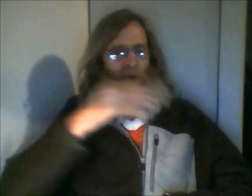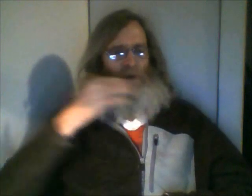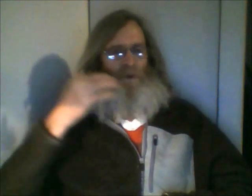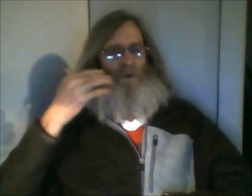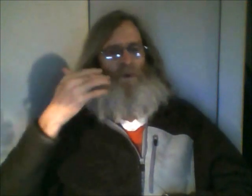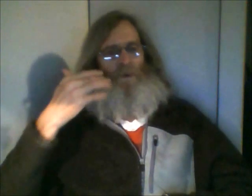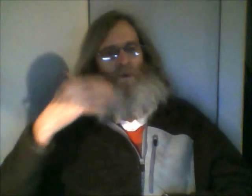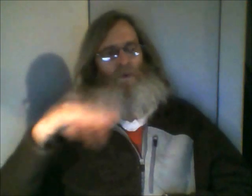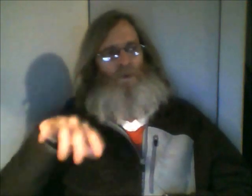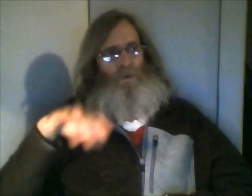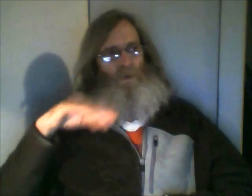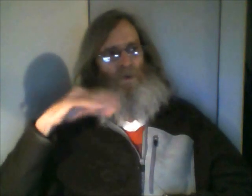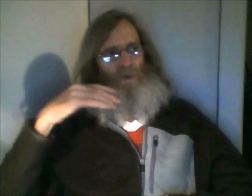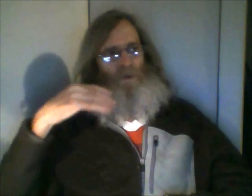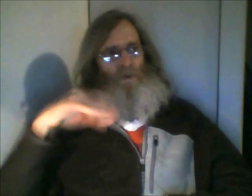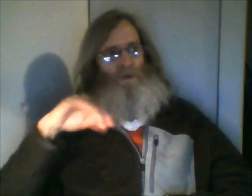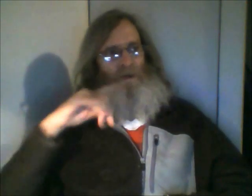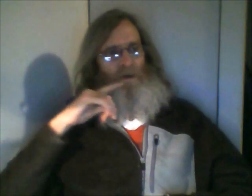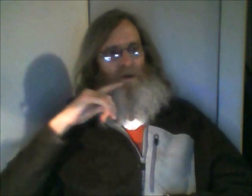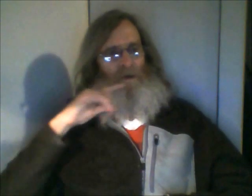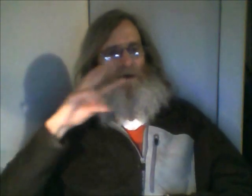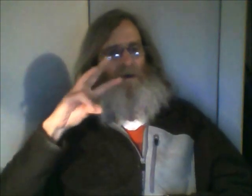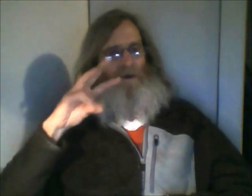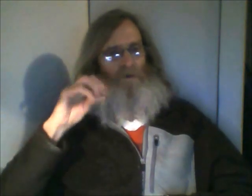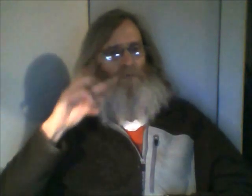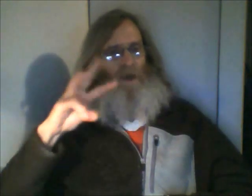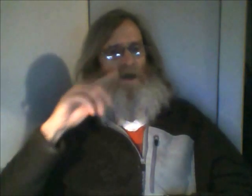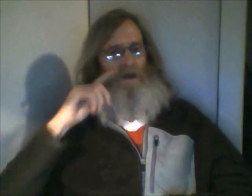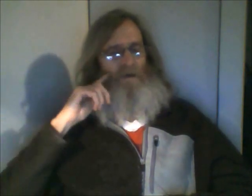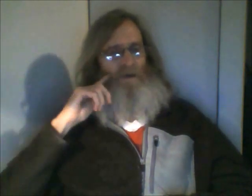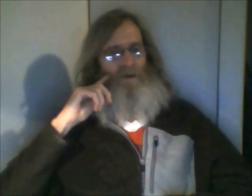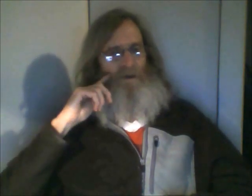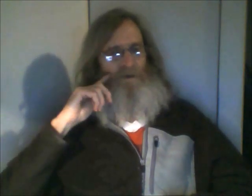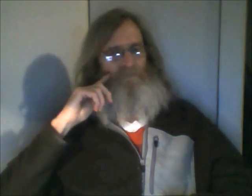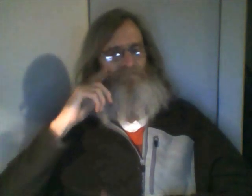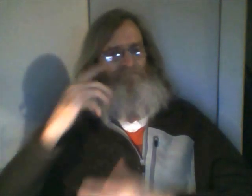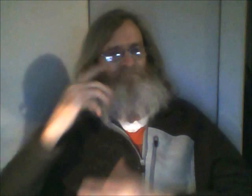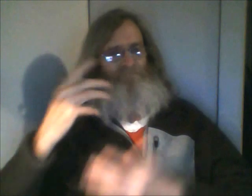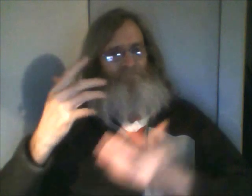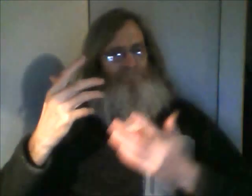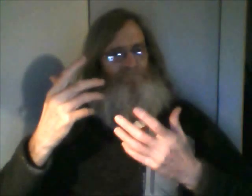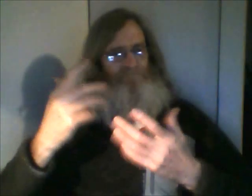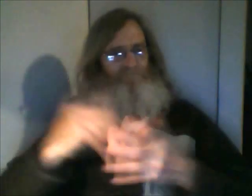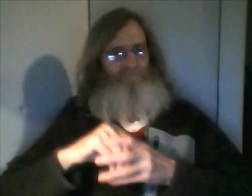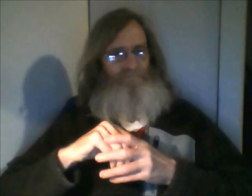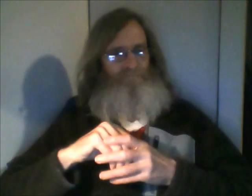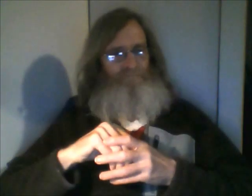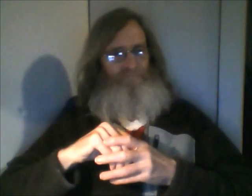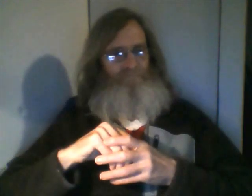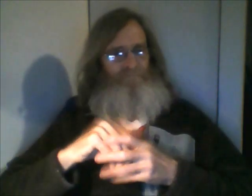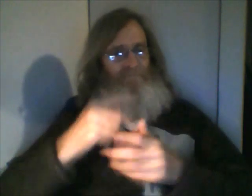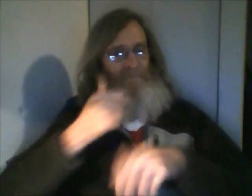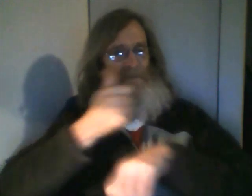They spray on a coat of clear automotive lacquer. This protects the paint against UV light and chipping.